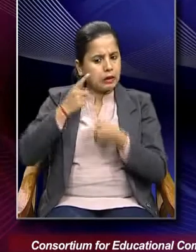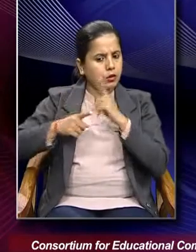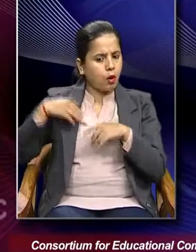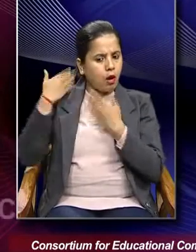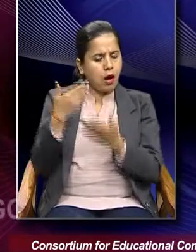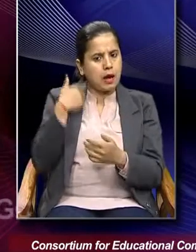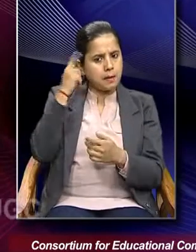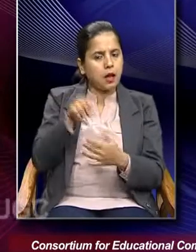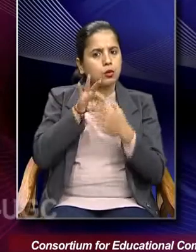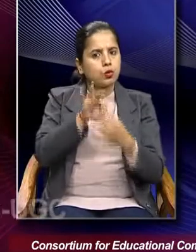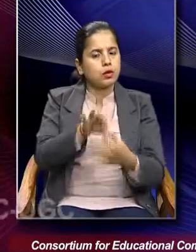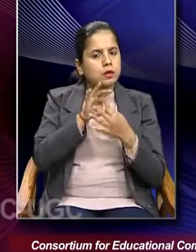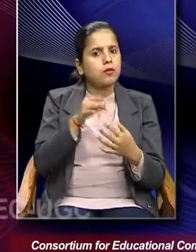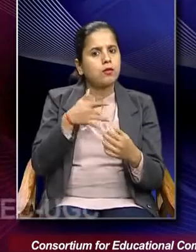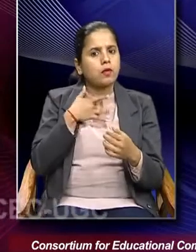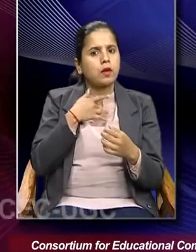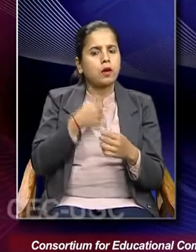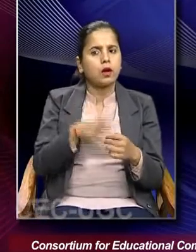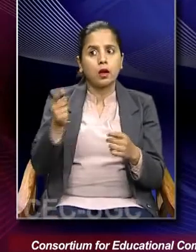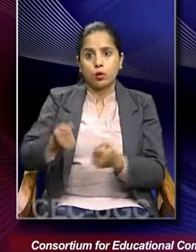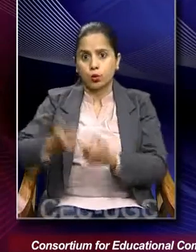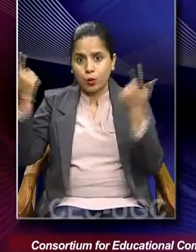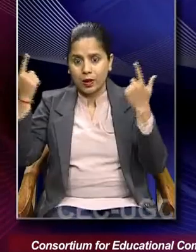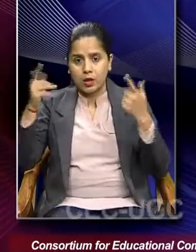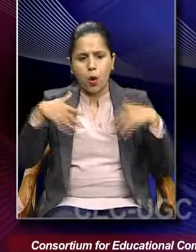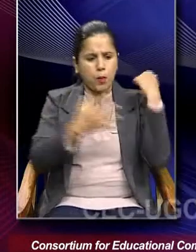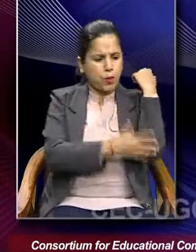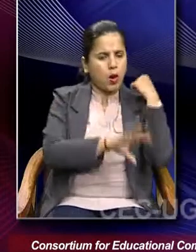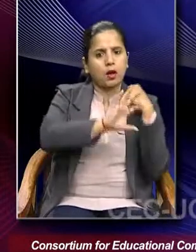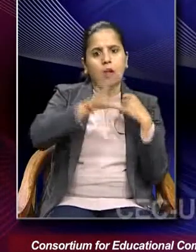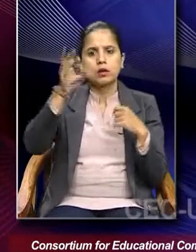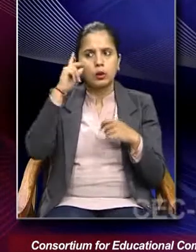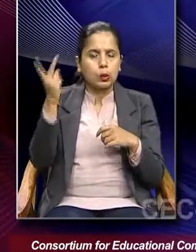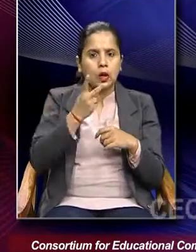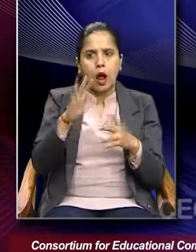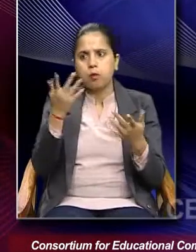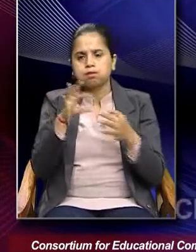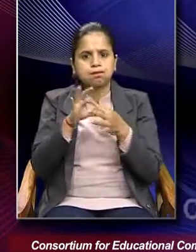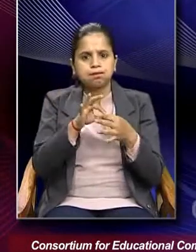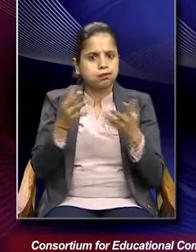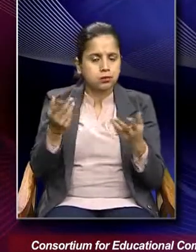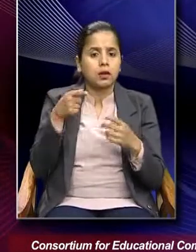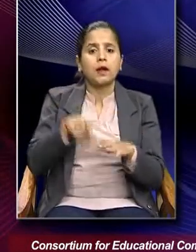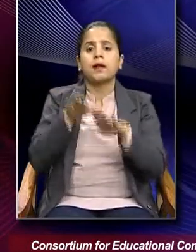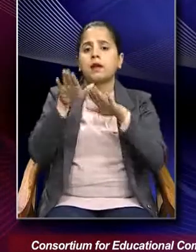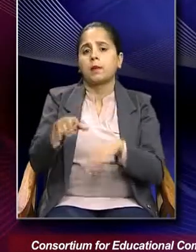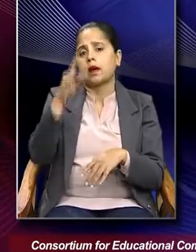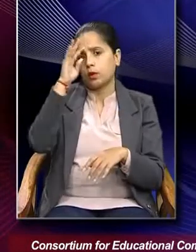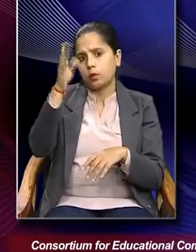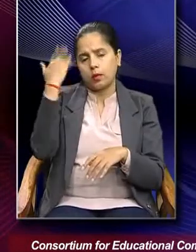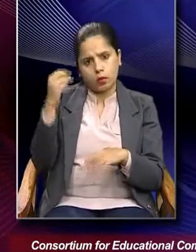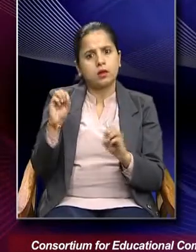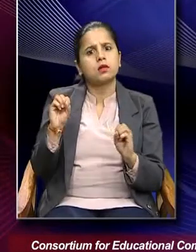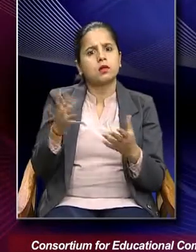the relationship between rich and poor countries. At this point, dependency theory was viewed as